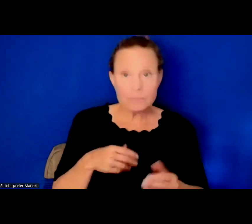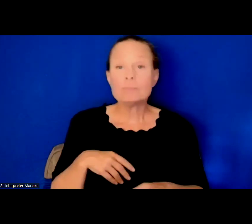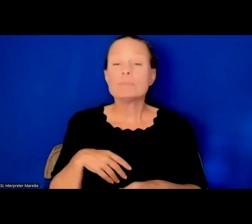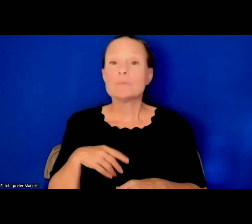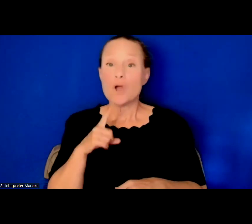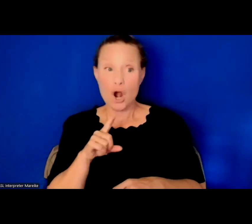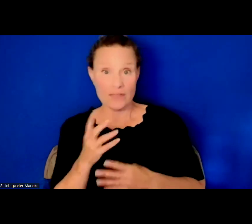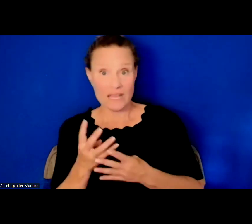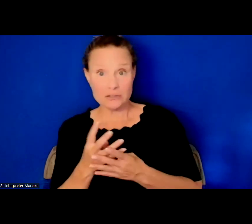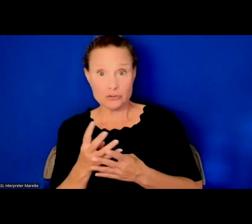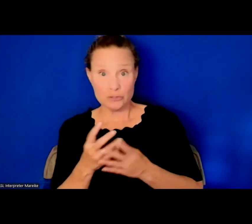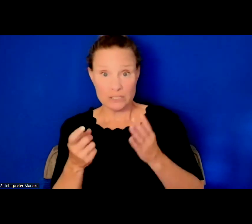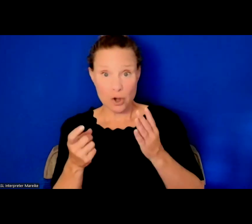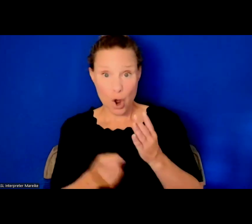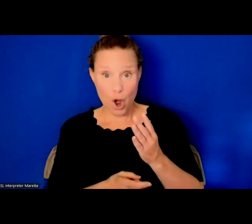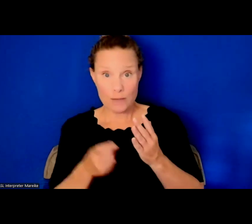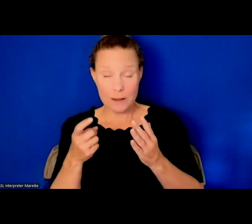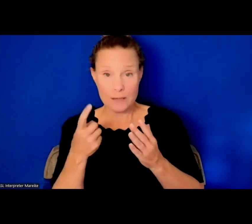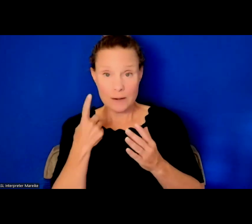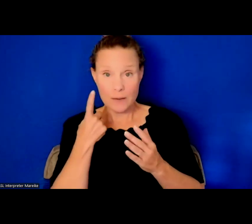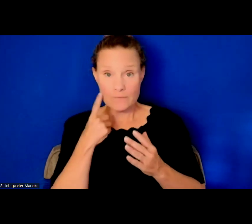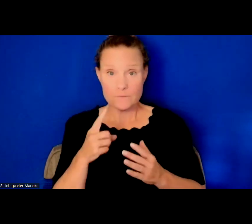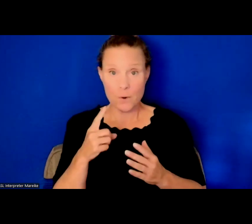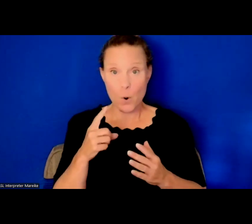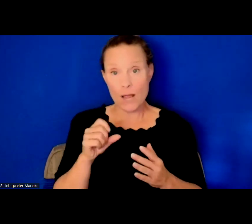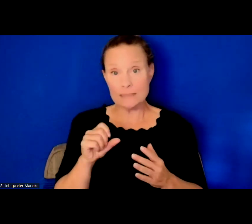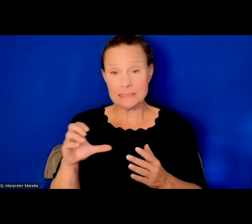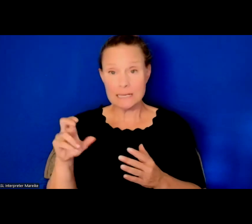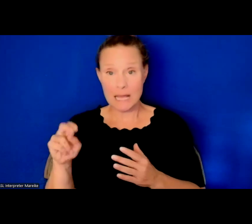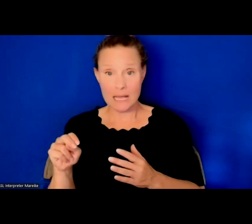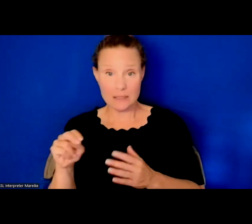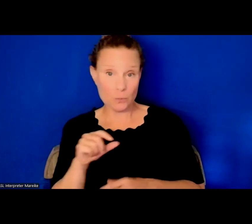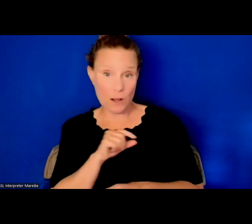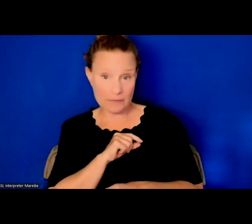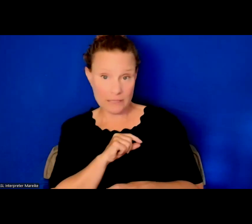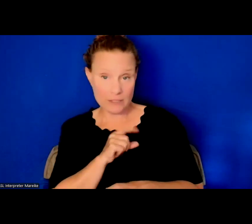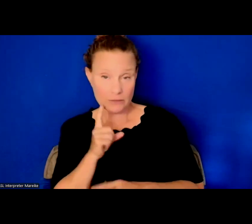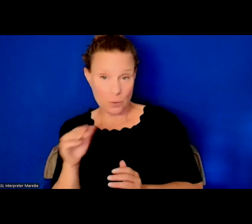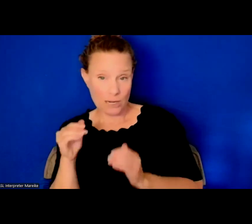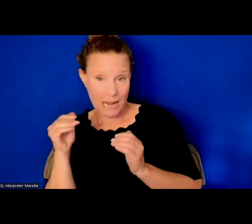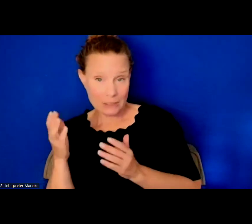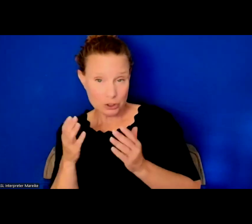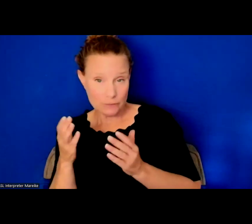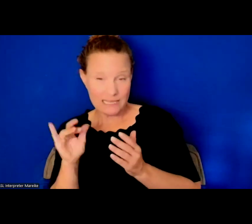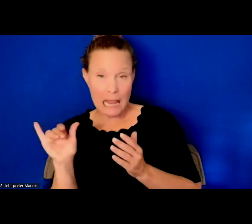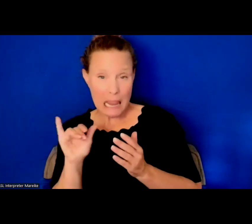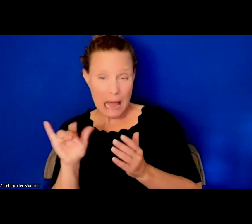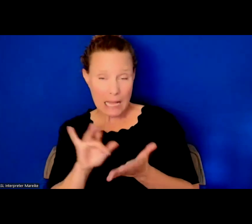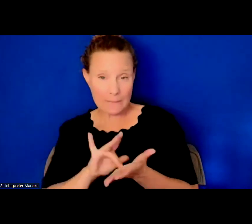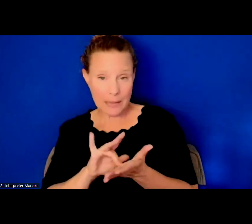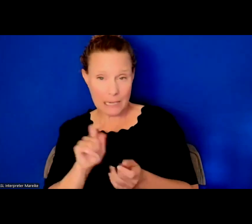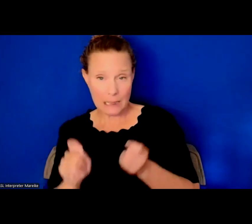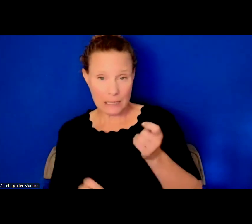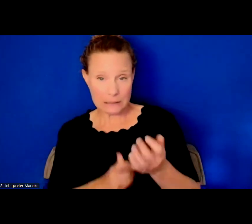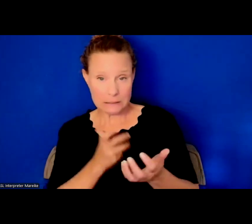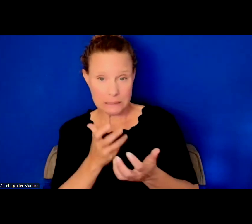screened automatically for SCN qualification of the enhanced service, such as medically tailored meals?